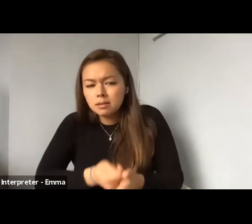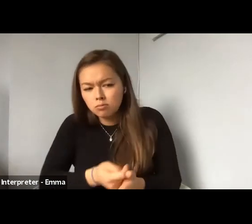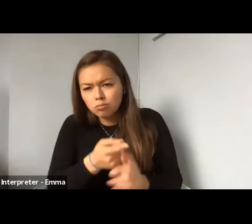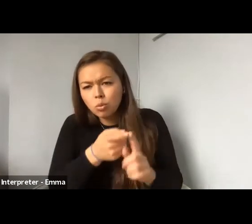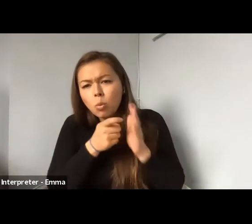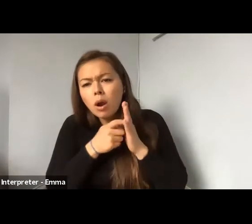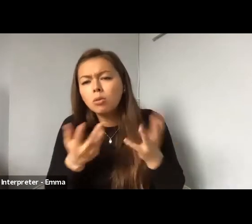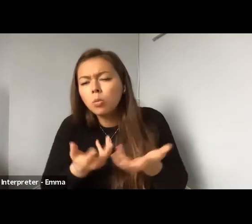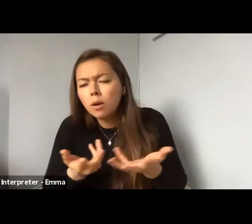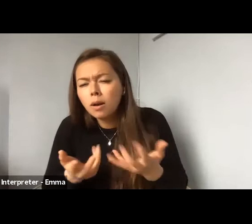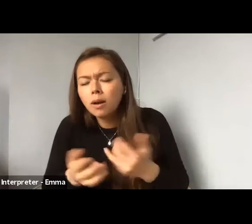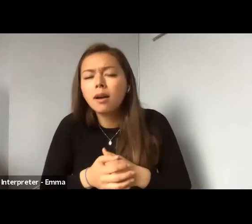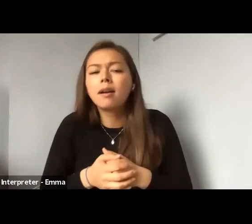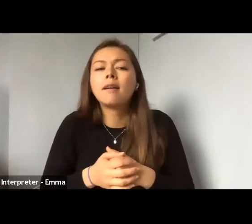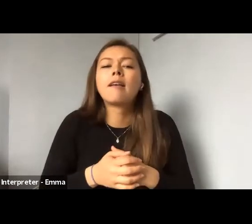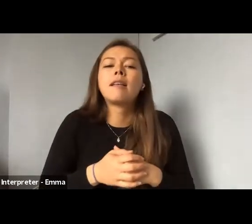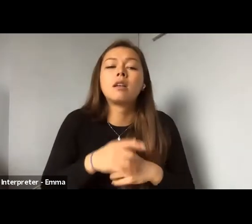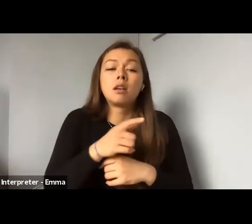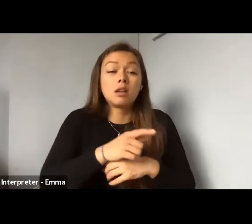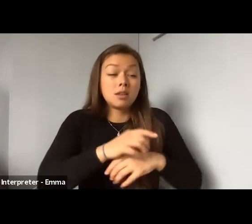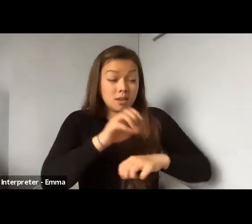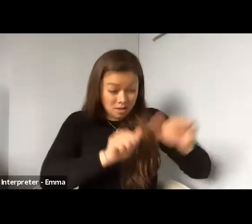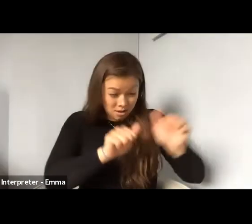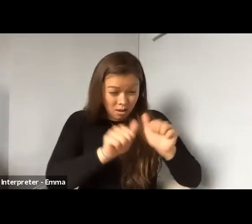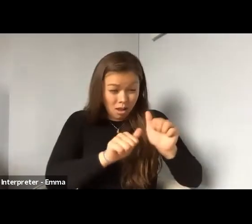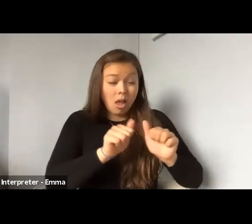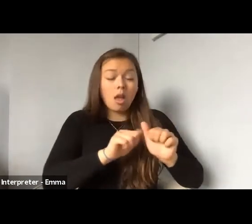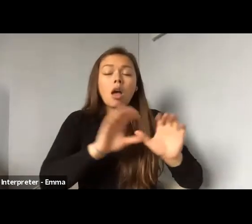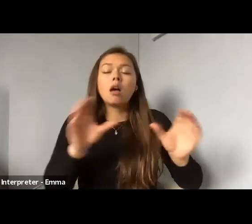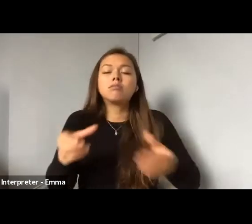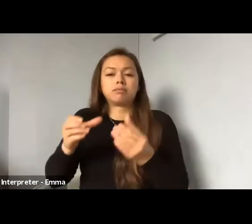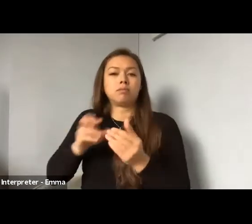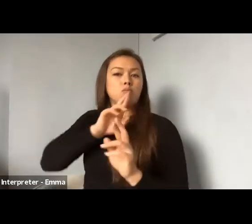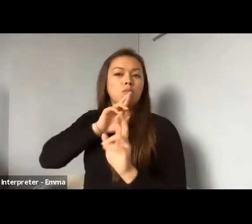a report that then guides our treatment process.